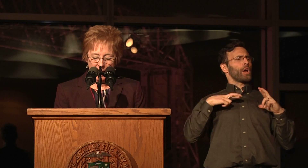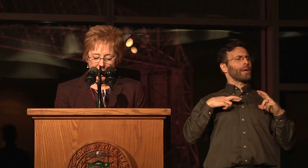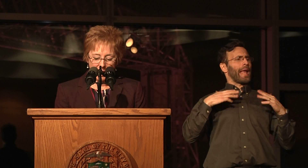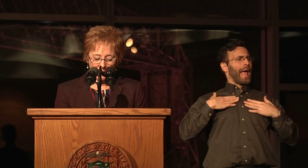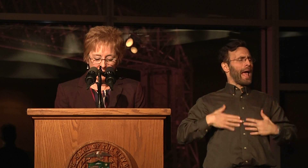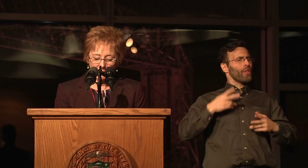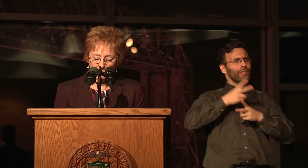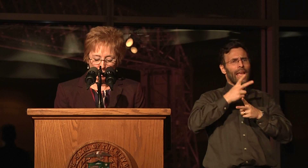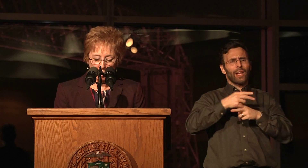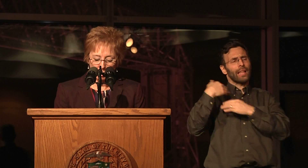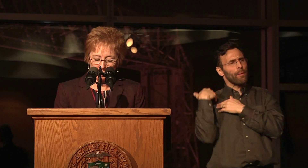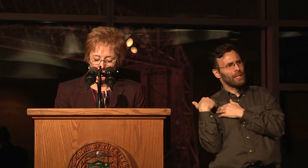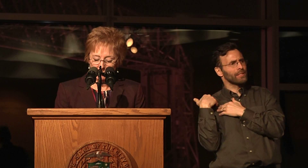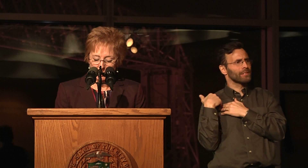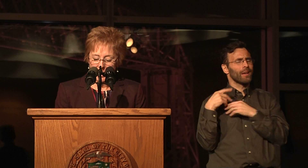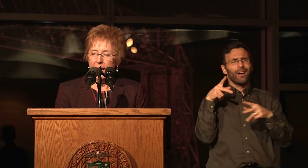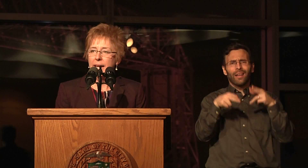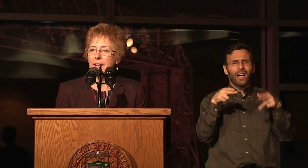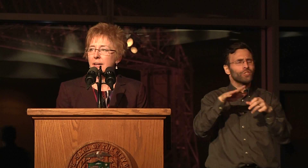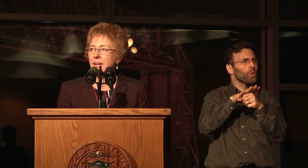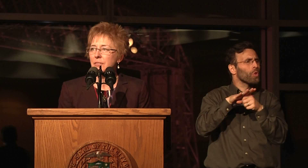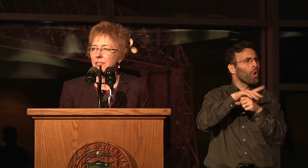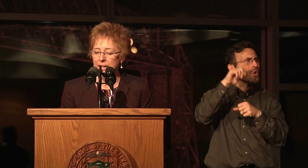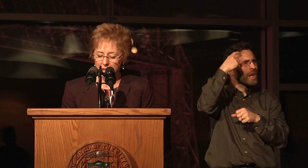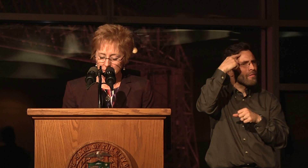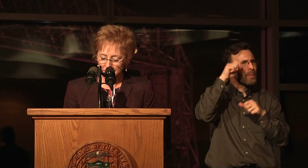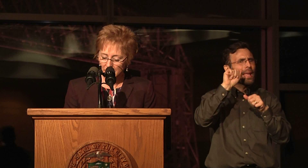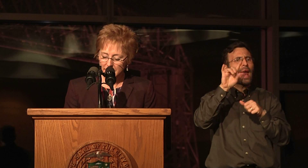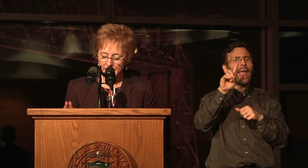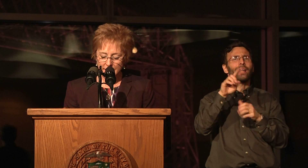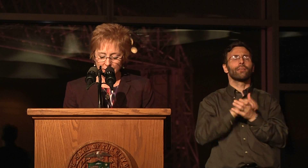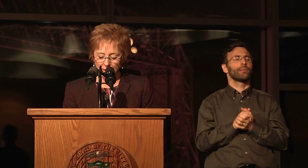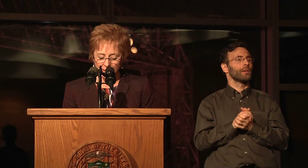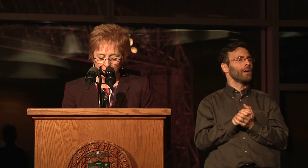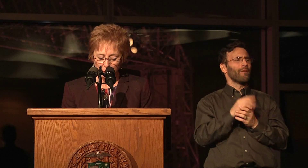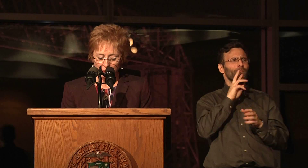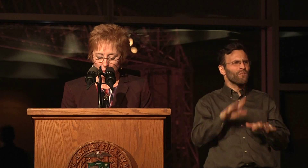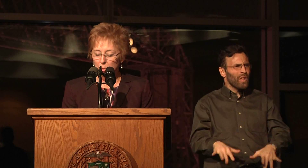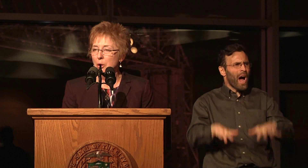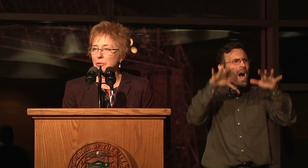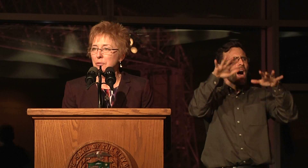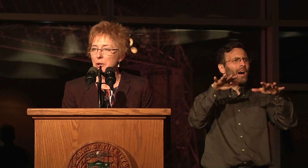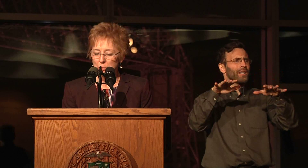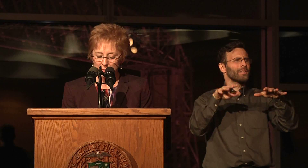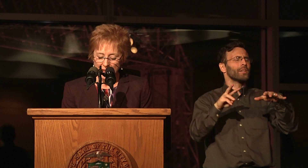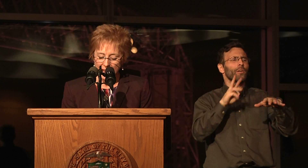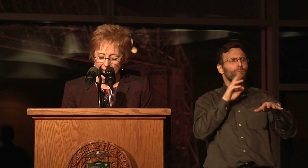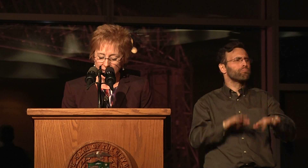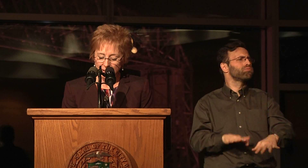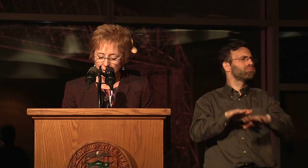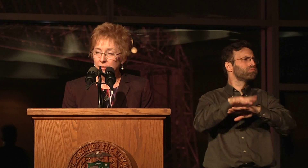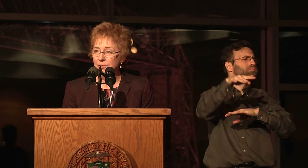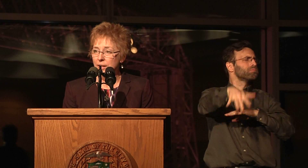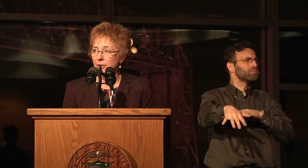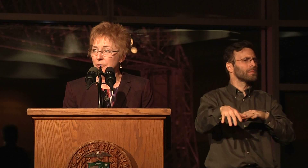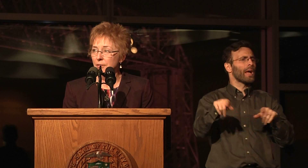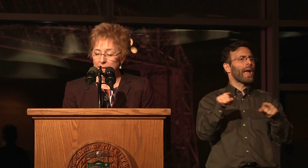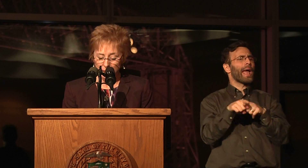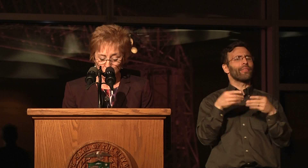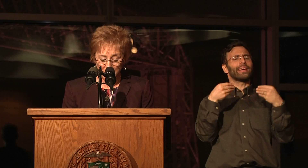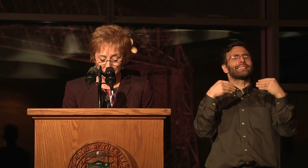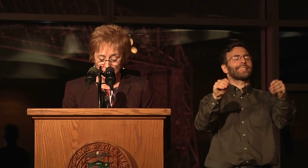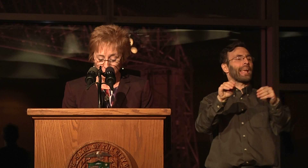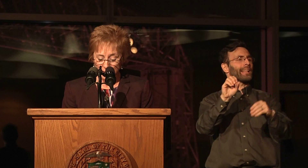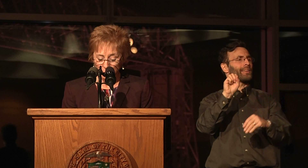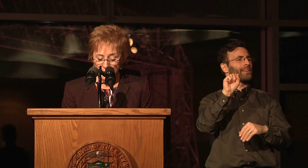liabilities, cuts to local government aid, a devastating flood, sanitary sewer overflows, and the sale of